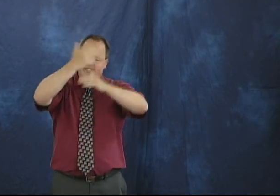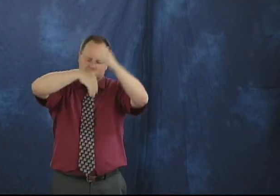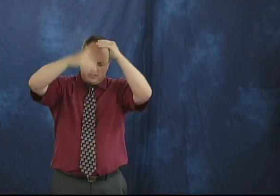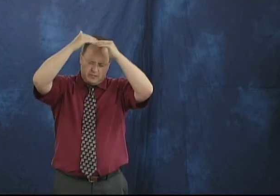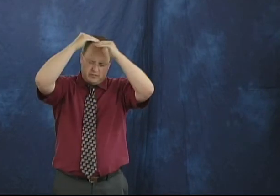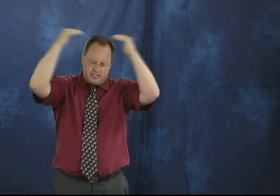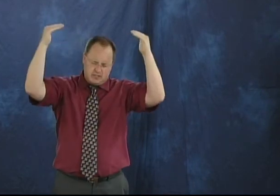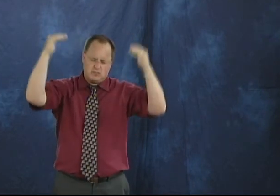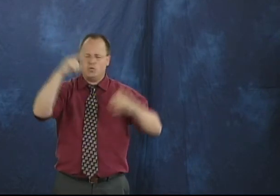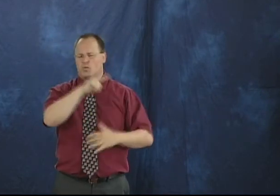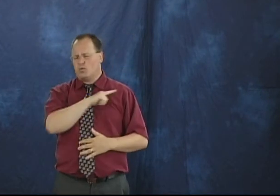Father in heaven,